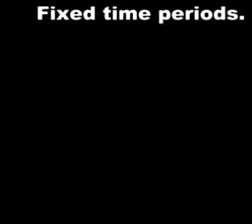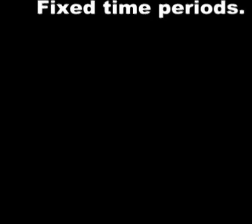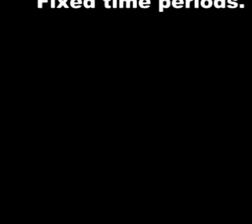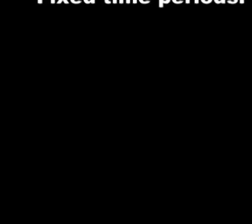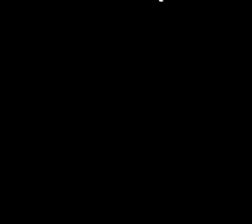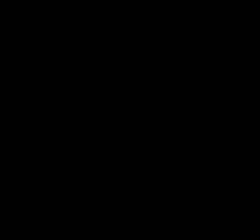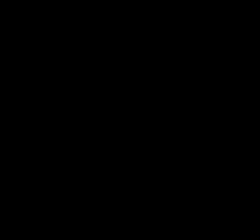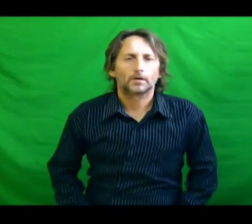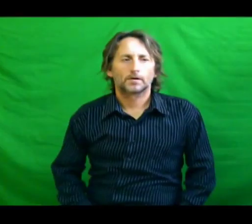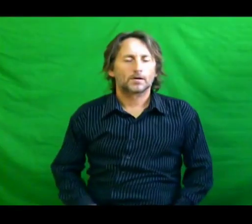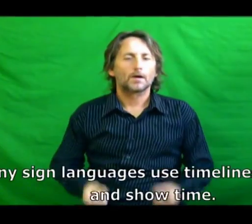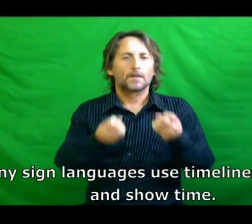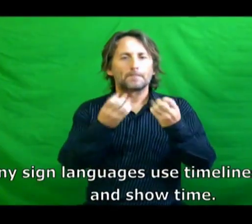periods.